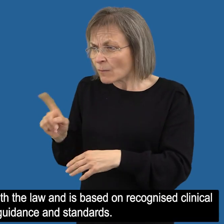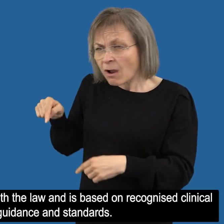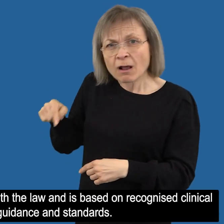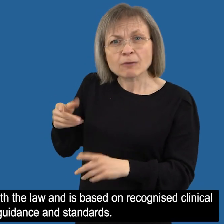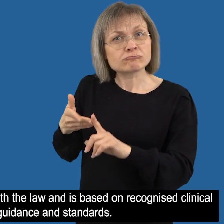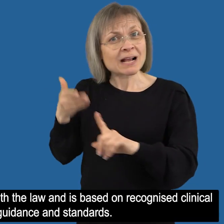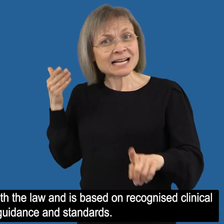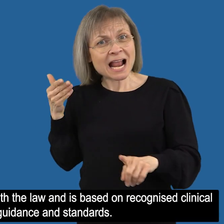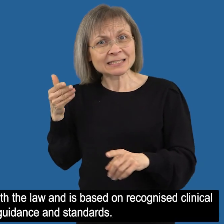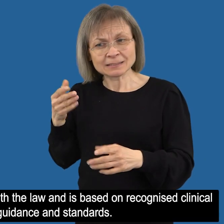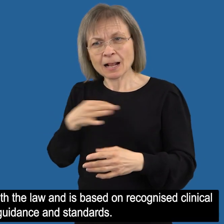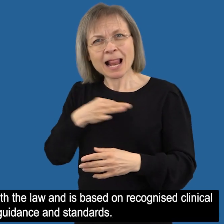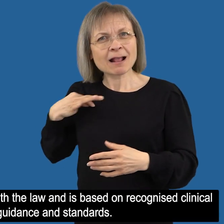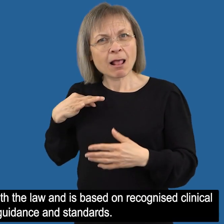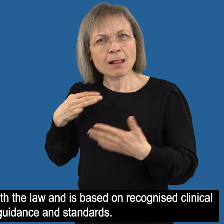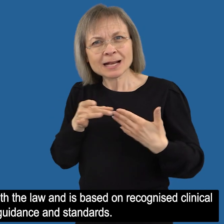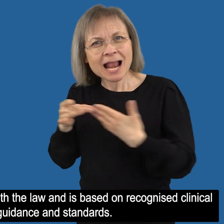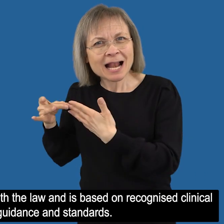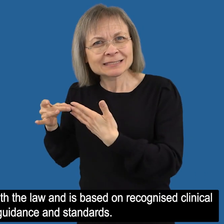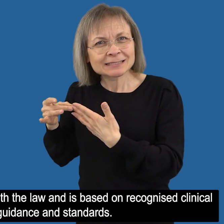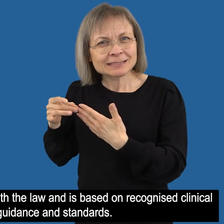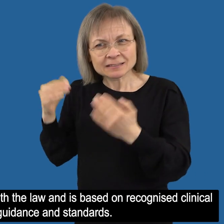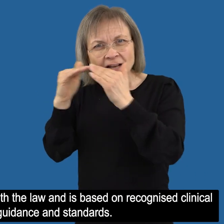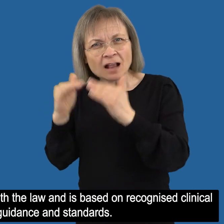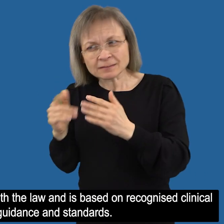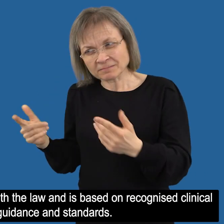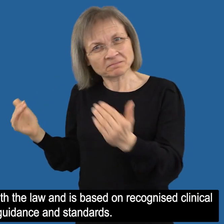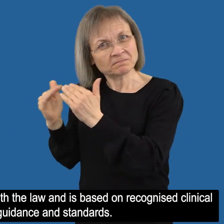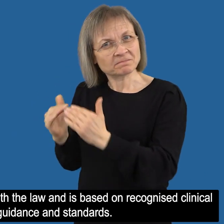law and is based on recognised clinical guidance and standards.